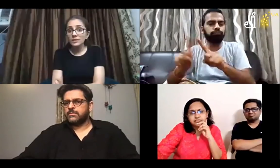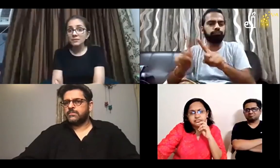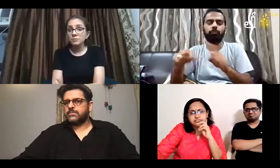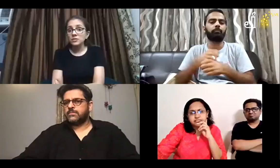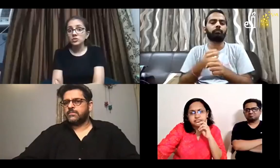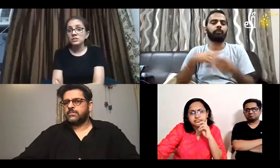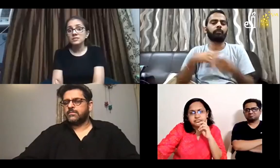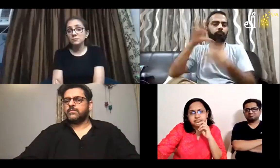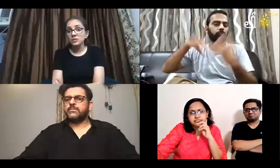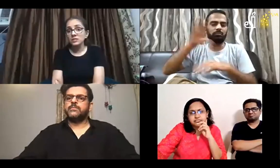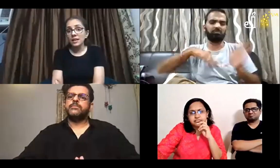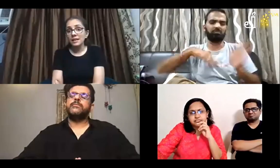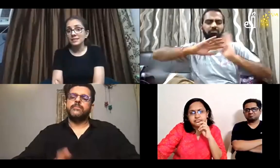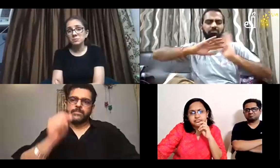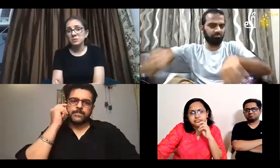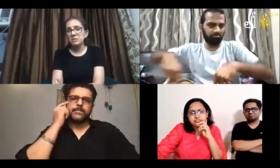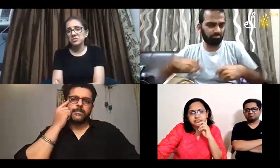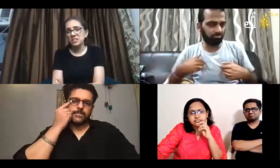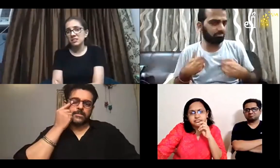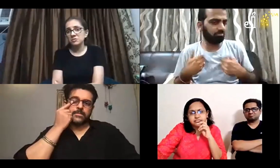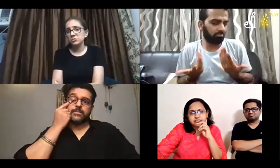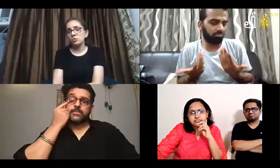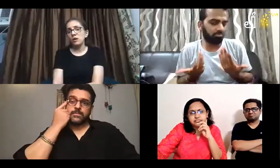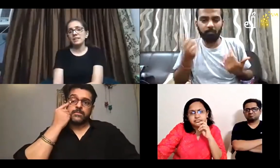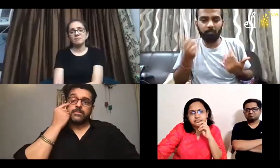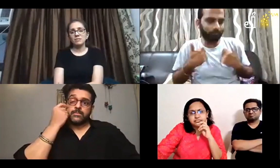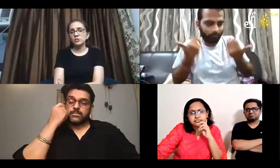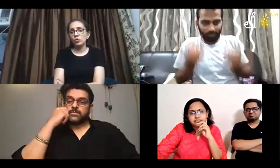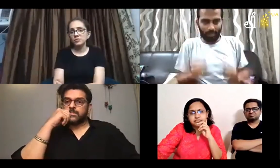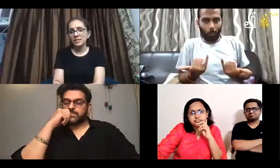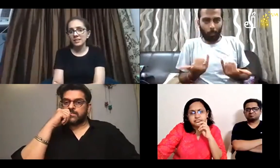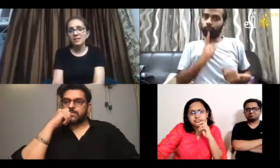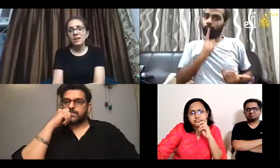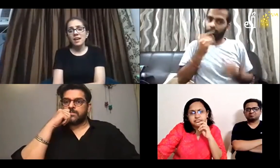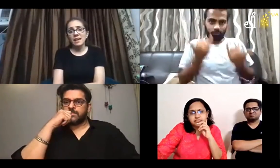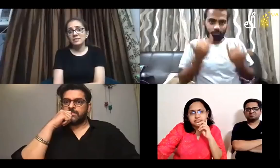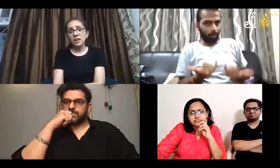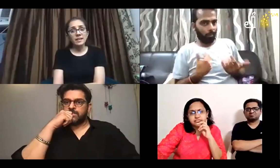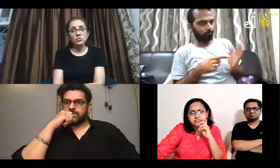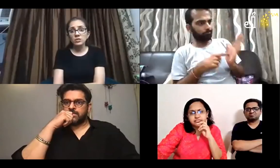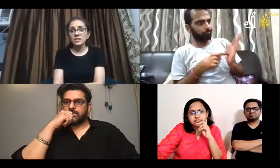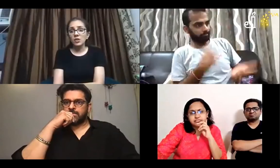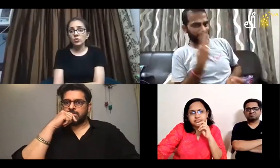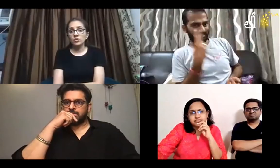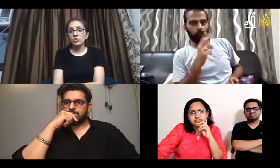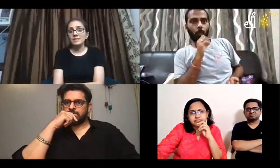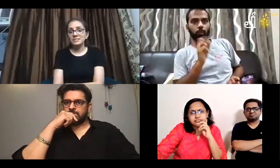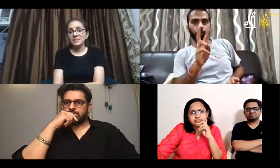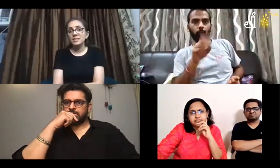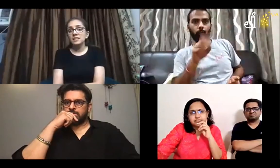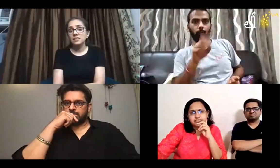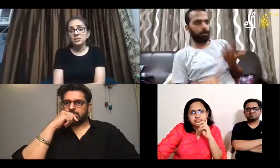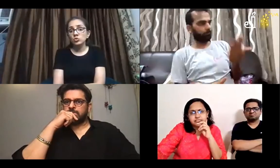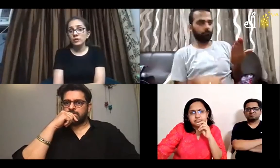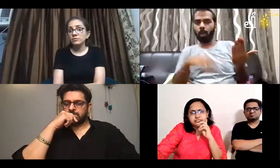all the information is different, and it made me really confused. So I let go of the idea, and I truly now, I